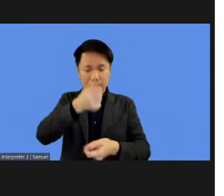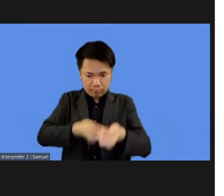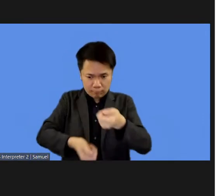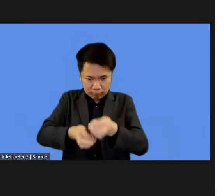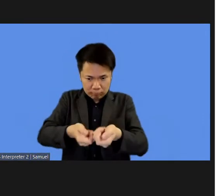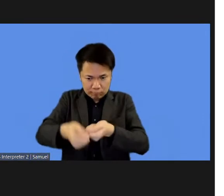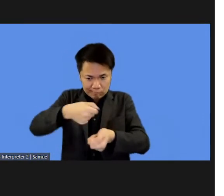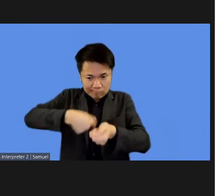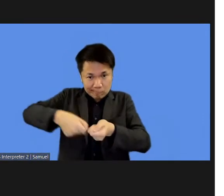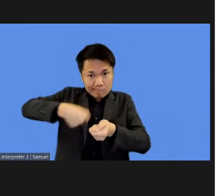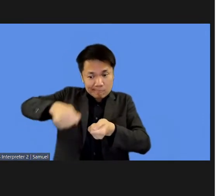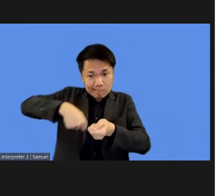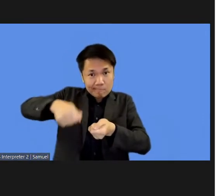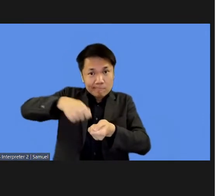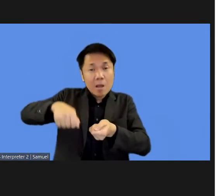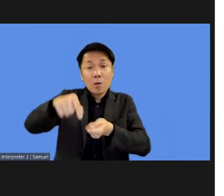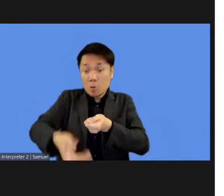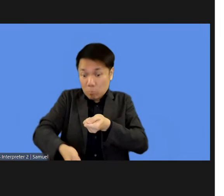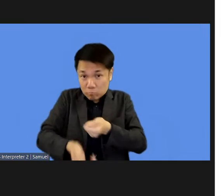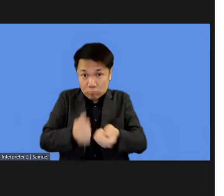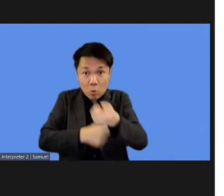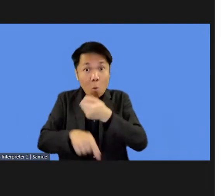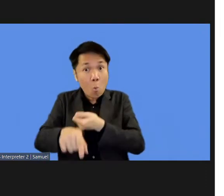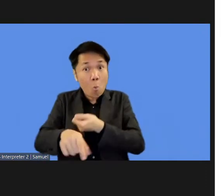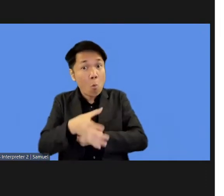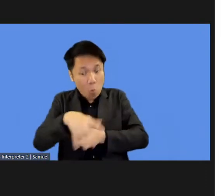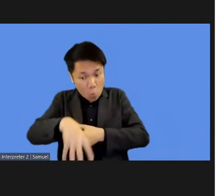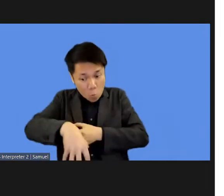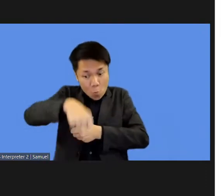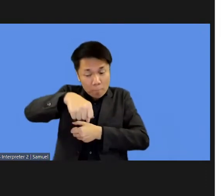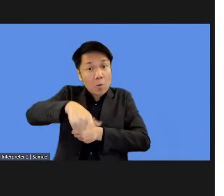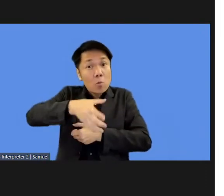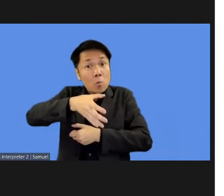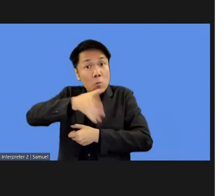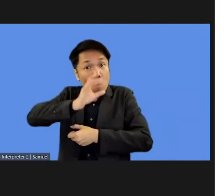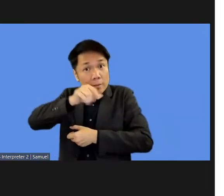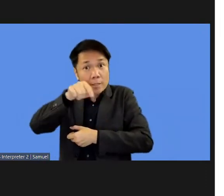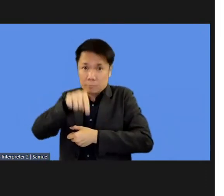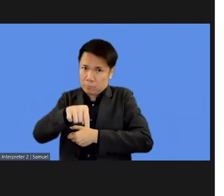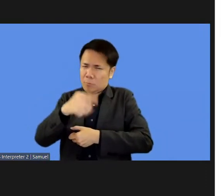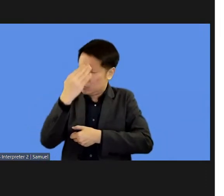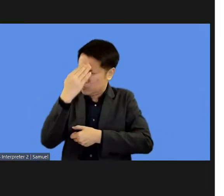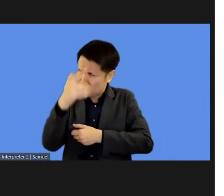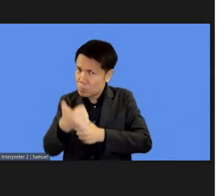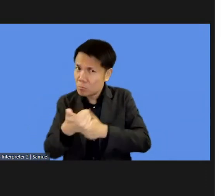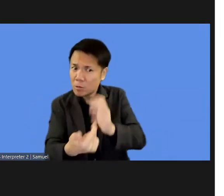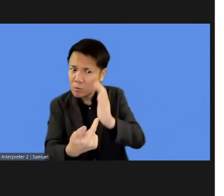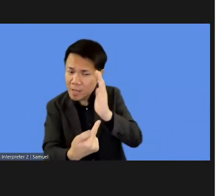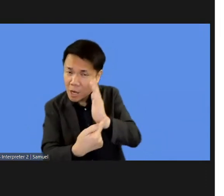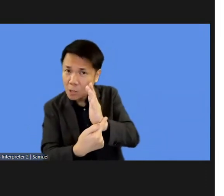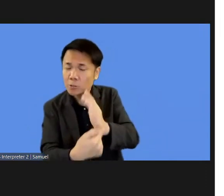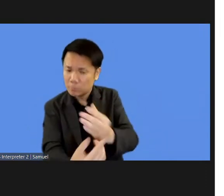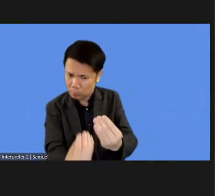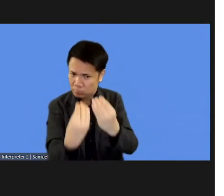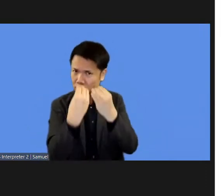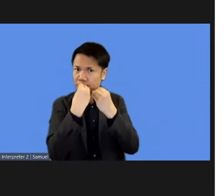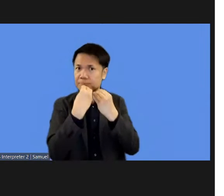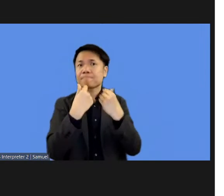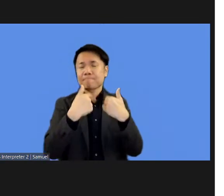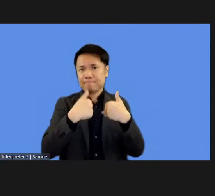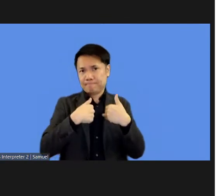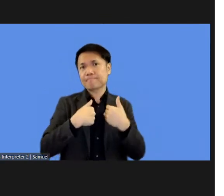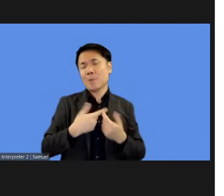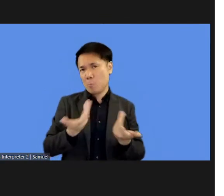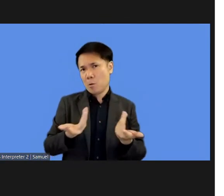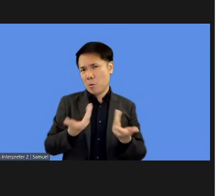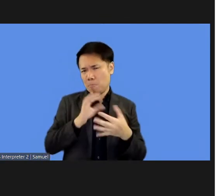have Okacom, Cavacom, who are coming in and asking for the same support. So we're trying our best to do so. And just